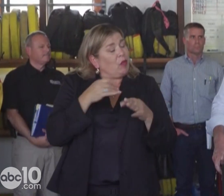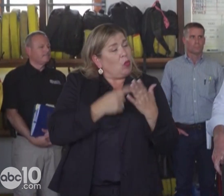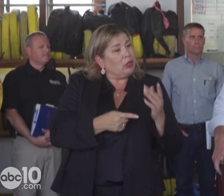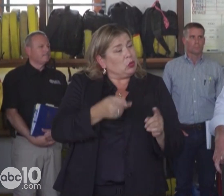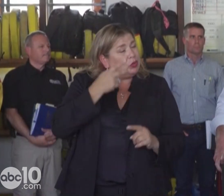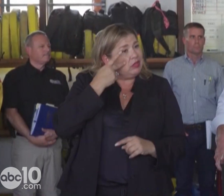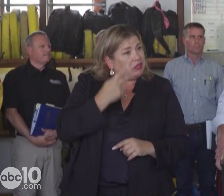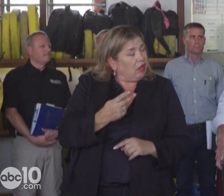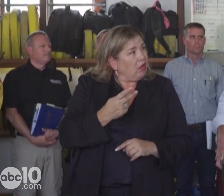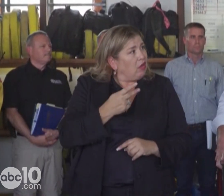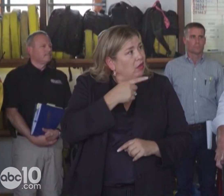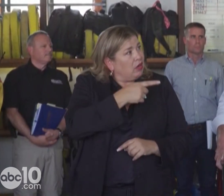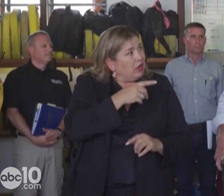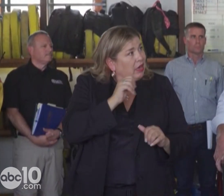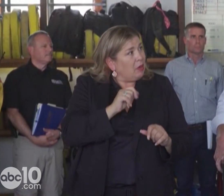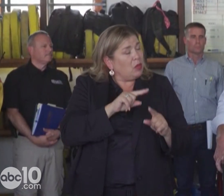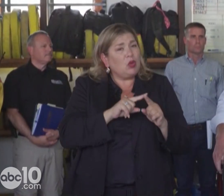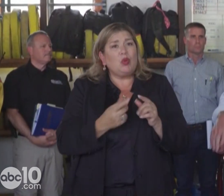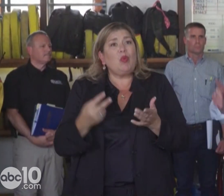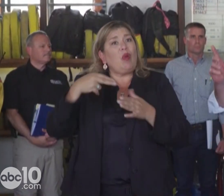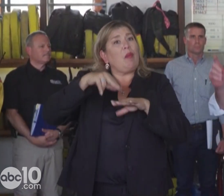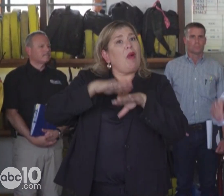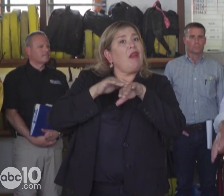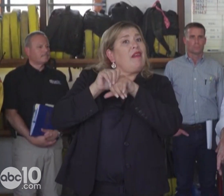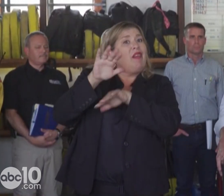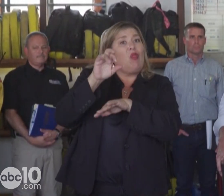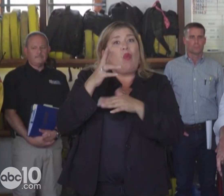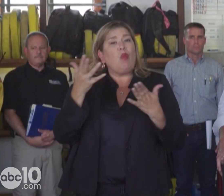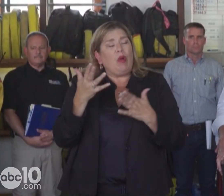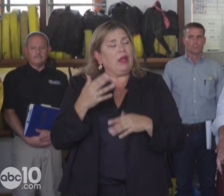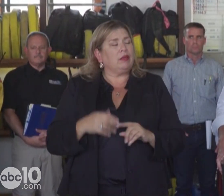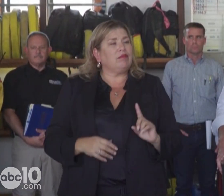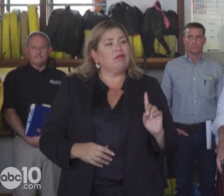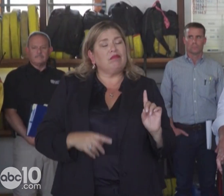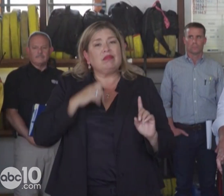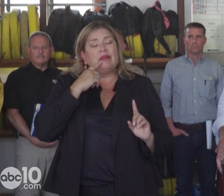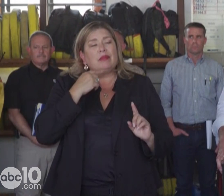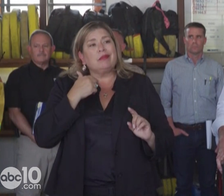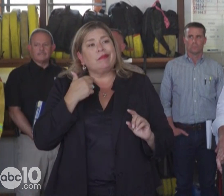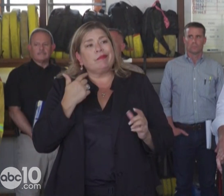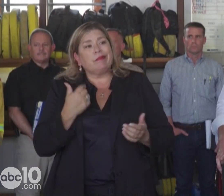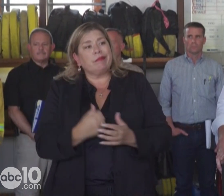what you saw. Did you get a chance to get up on a hill? We saw,